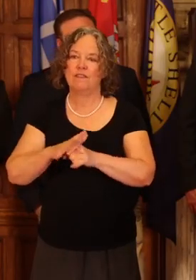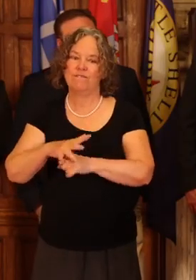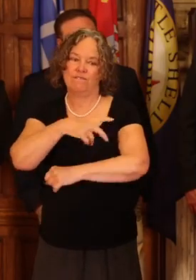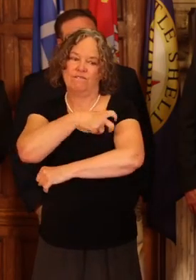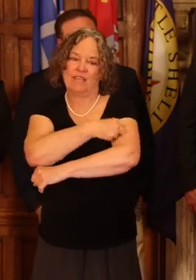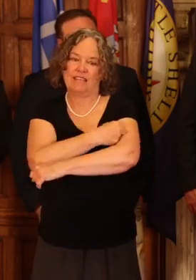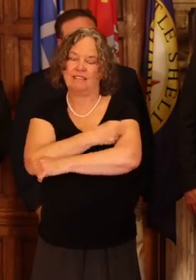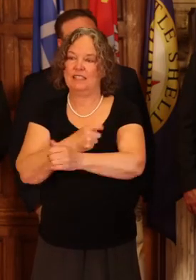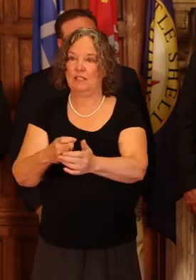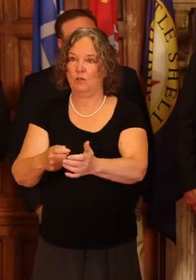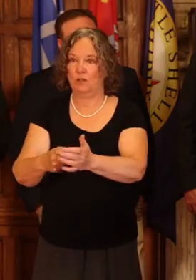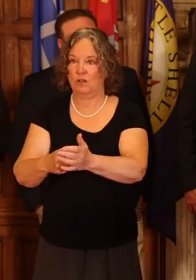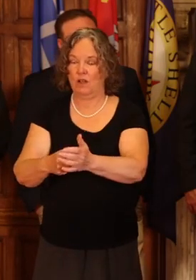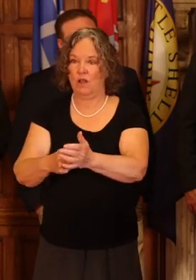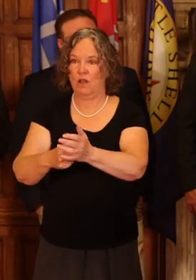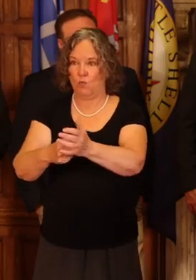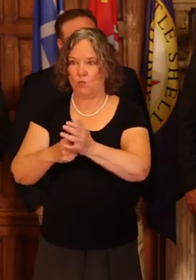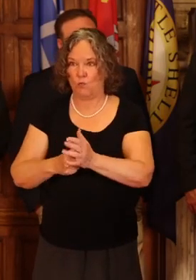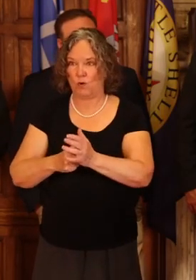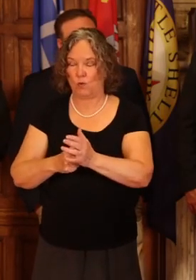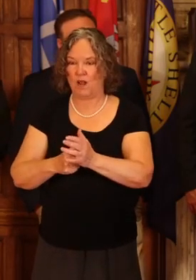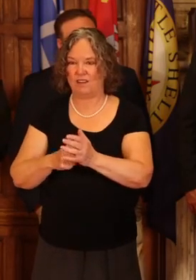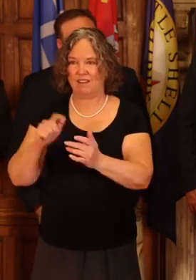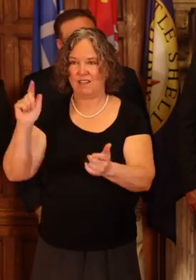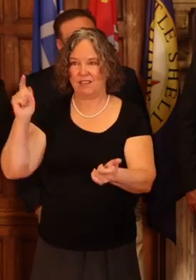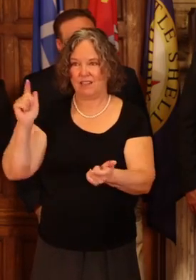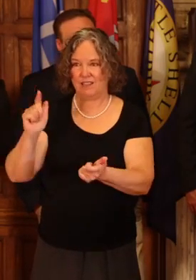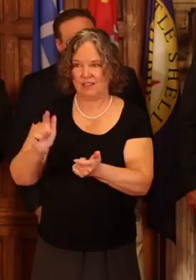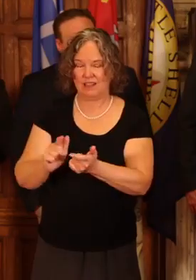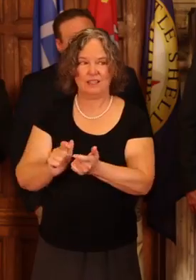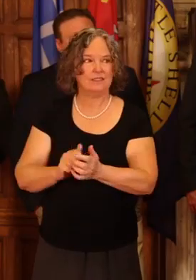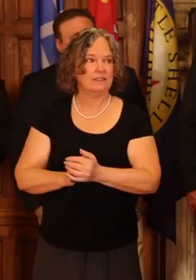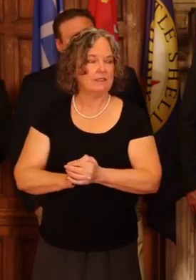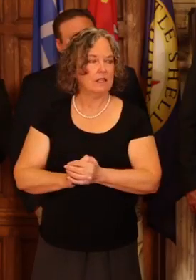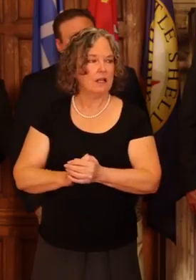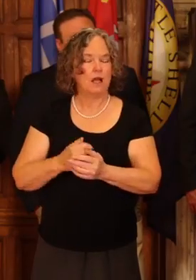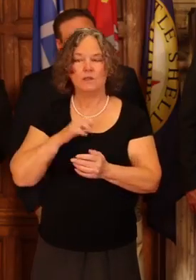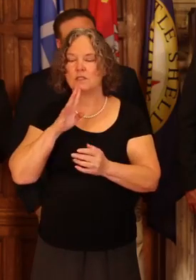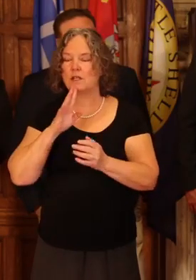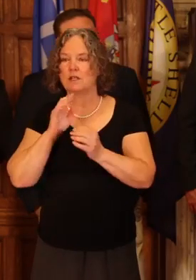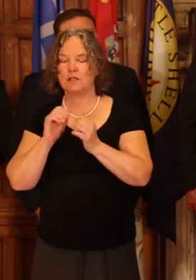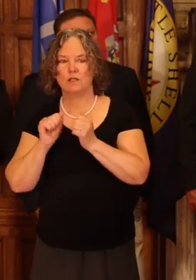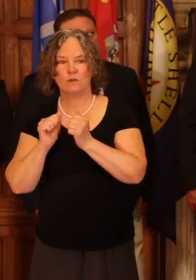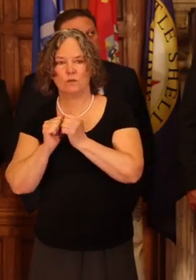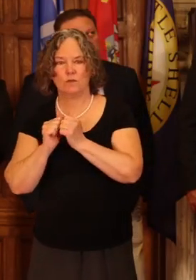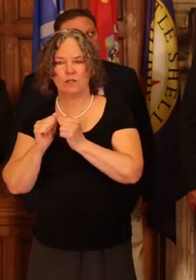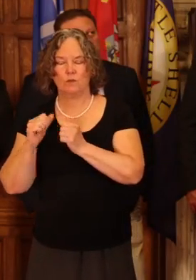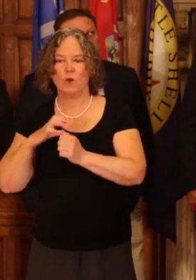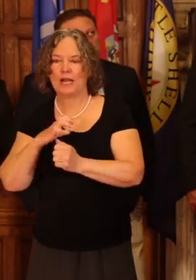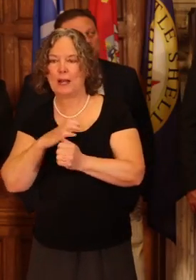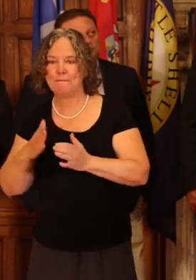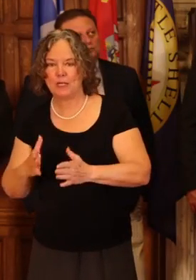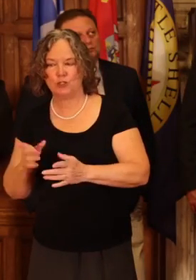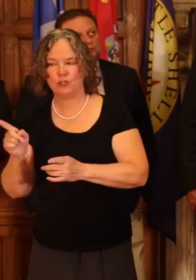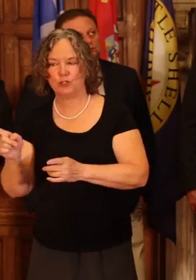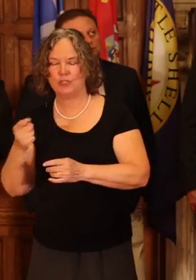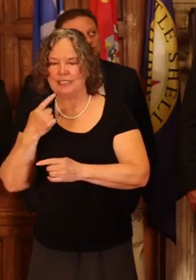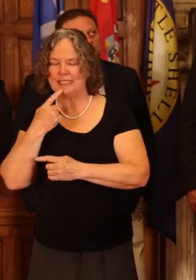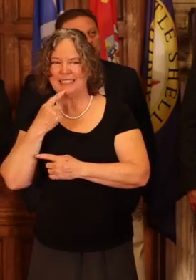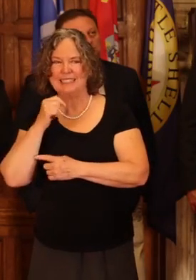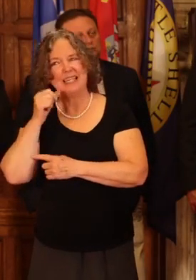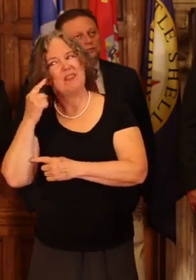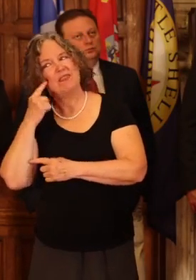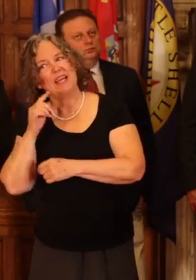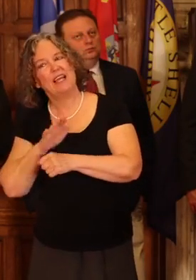in the state, and I was talking with a health officer in Flathead County who said he doesn't think enough people will get